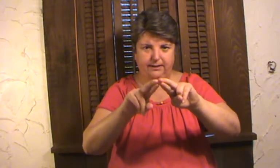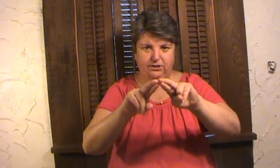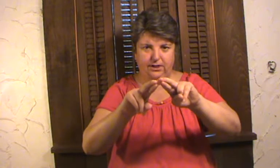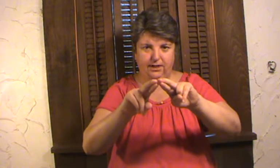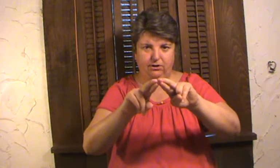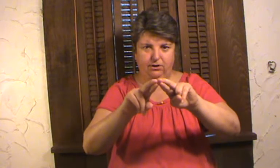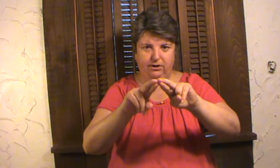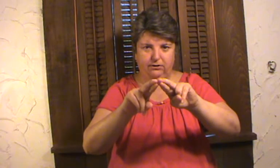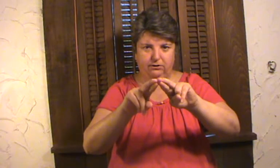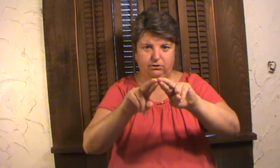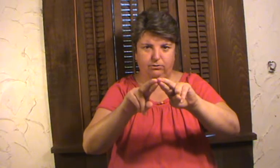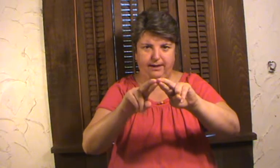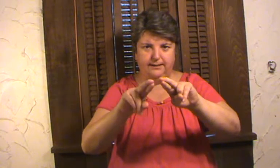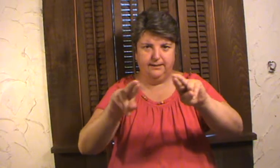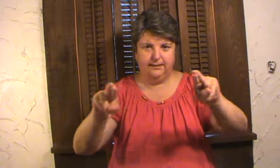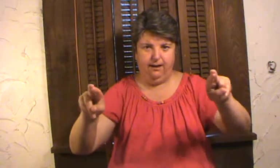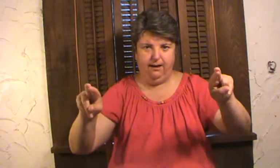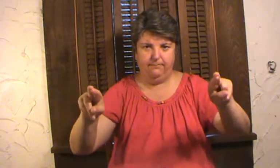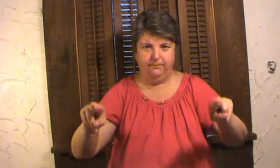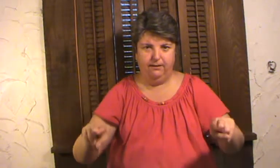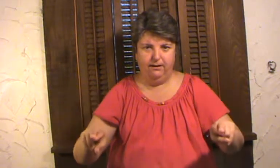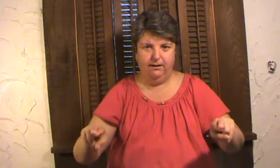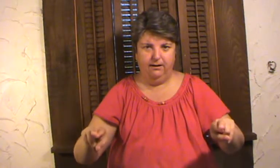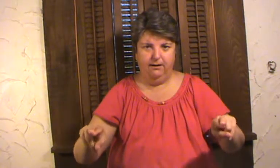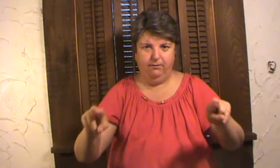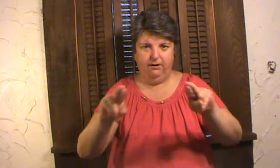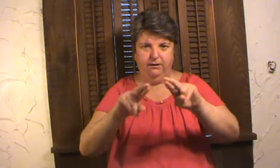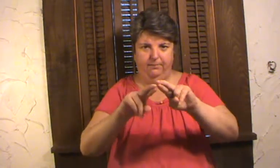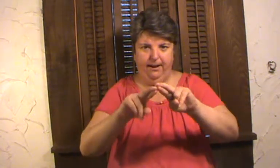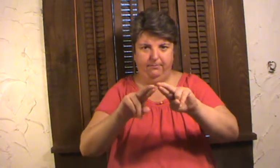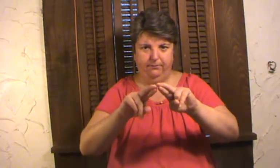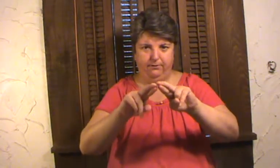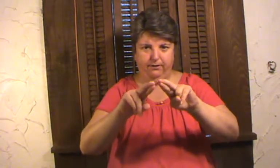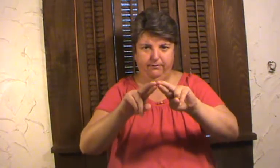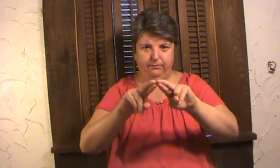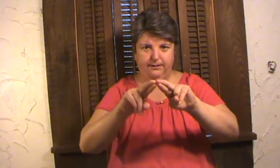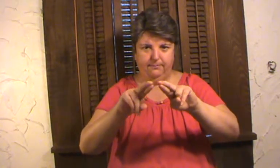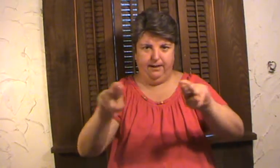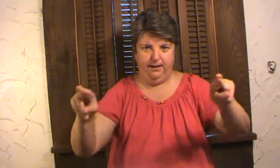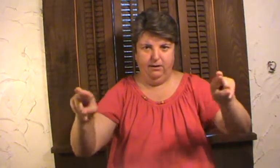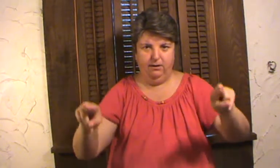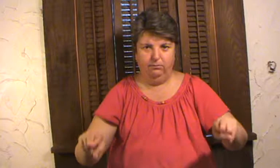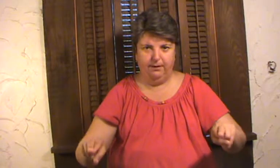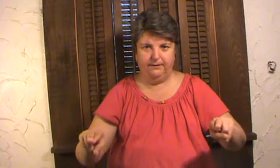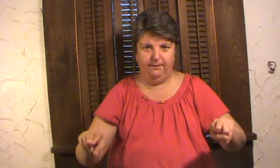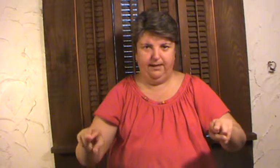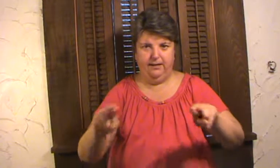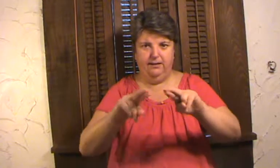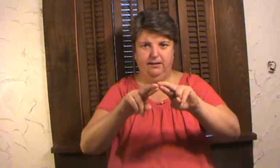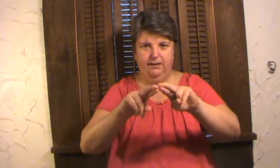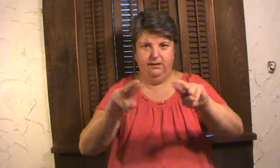touching and you're going to trace the top part of the paper of the resume. Resume.